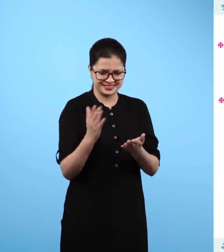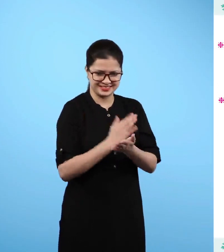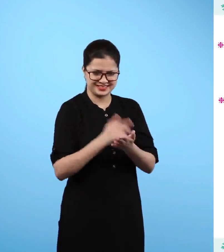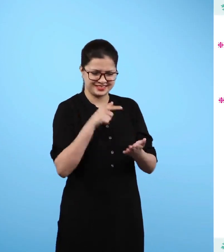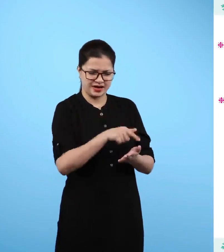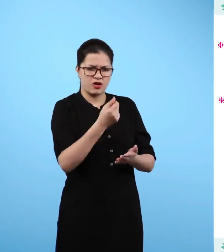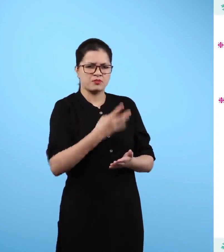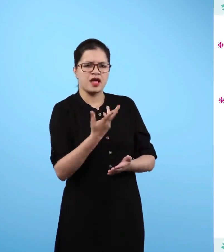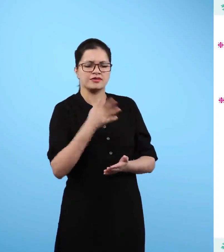46.